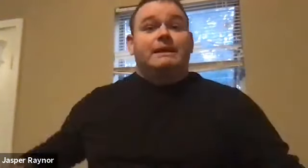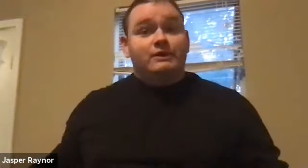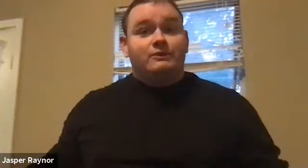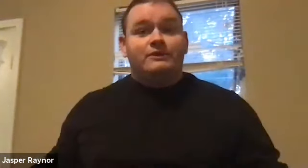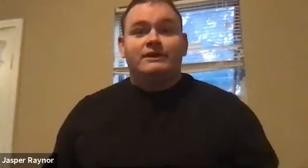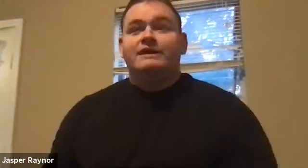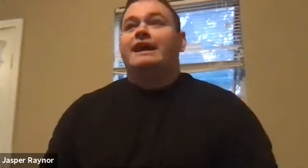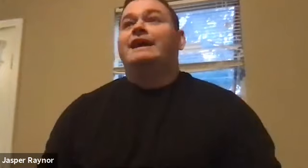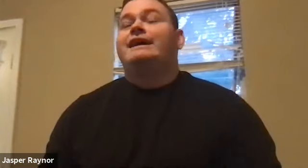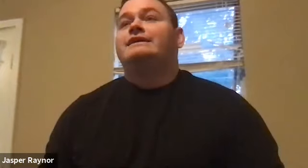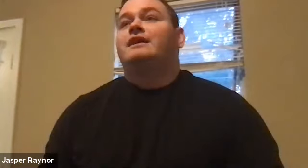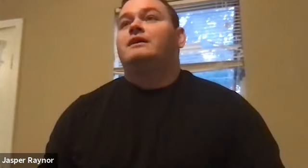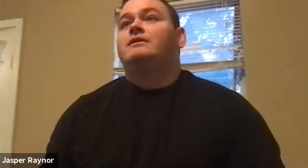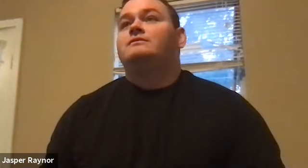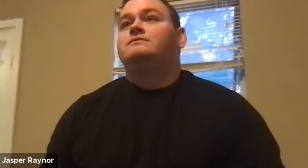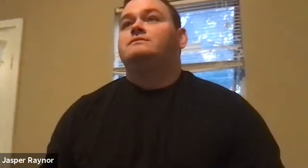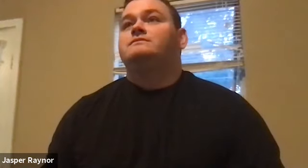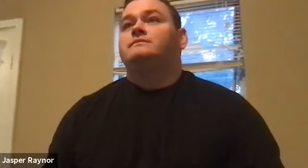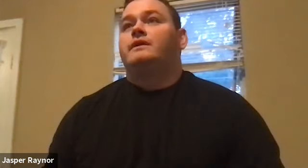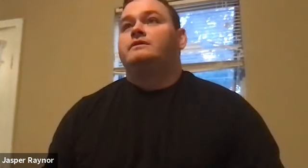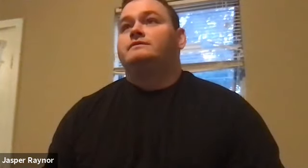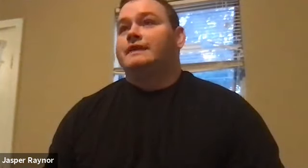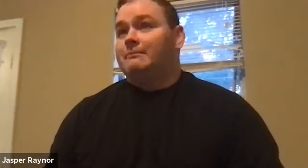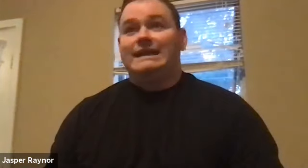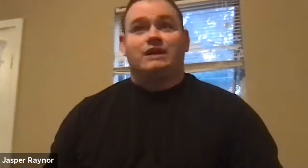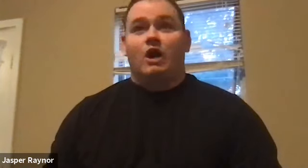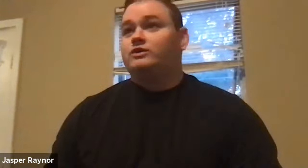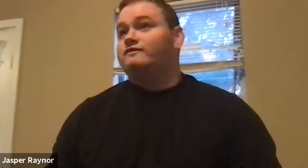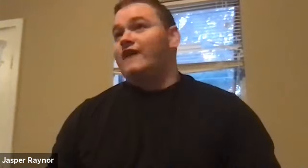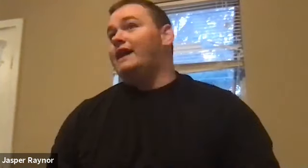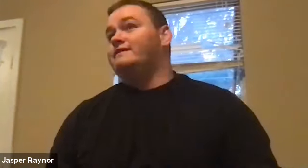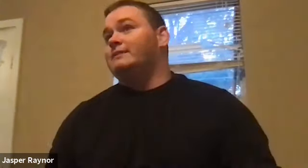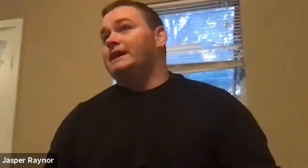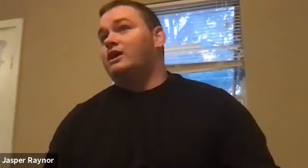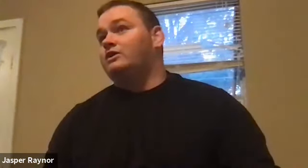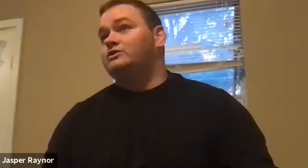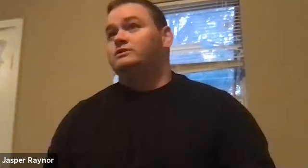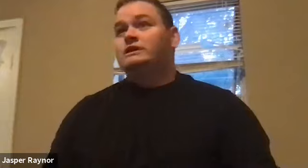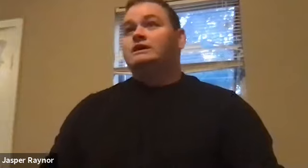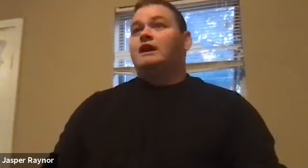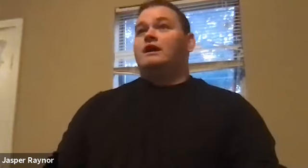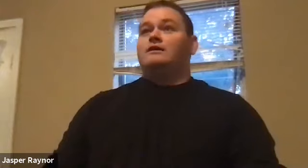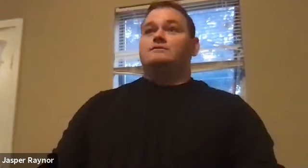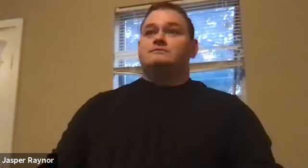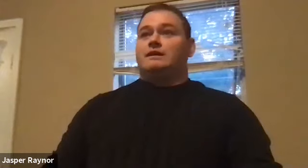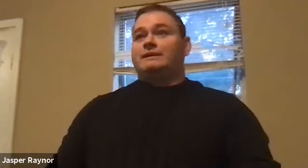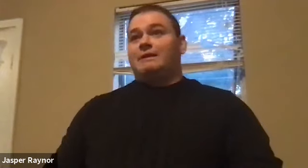dude. And they may call you fat. They may call you. They may